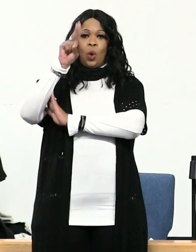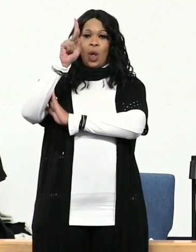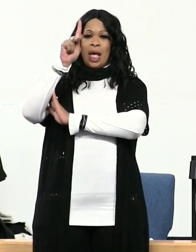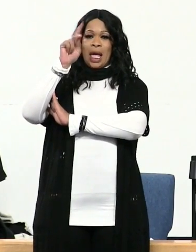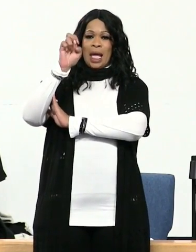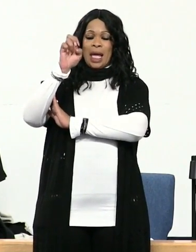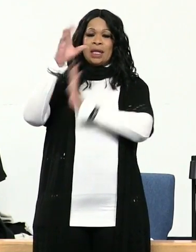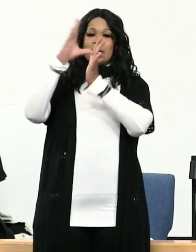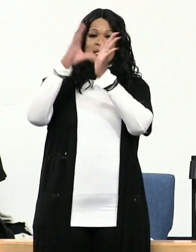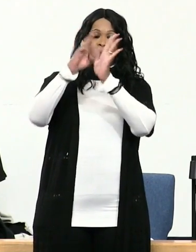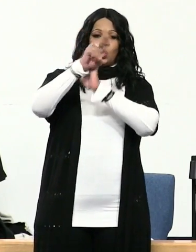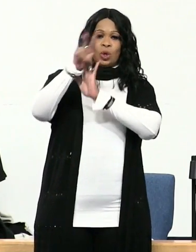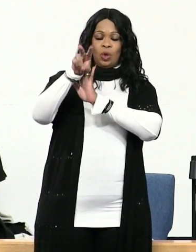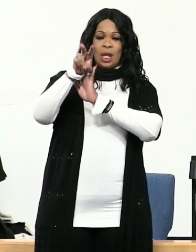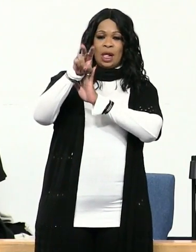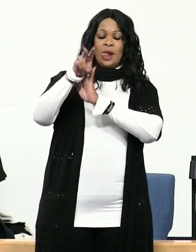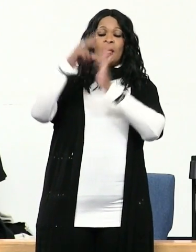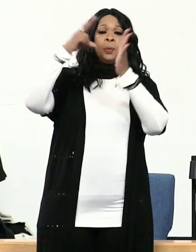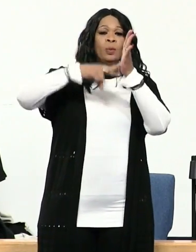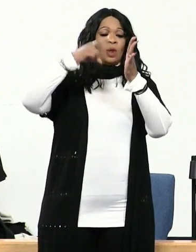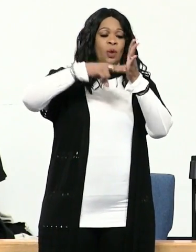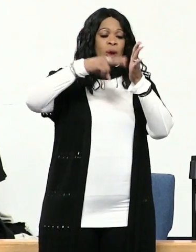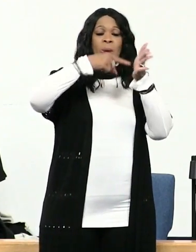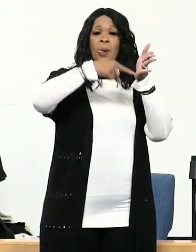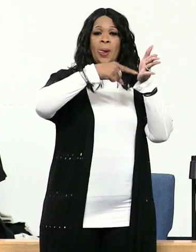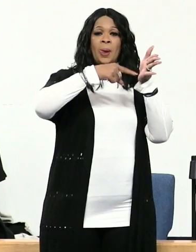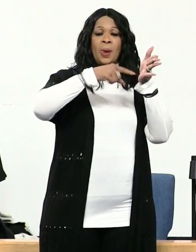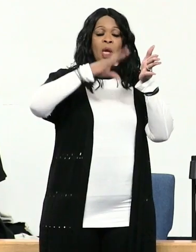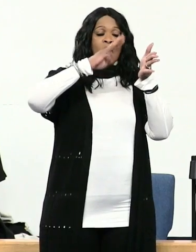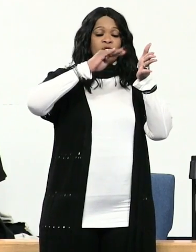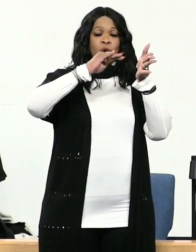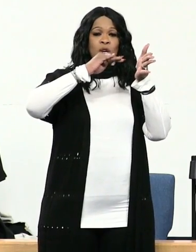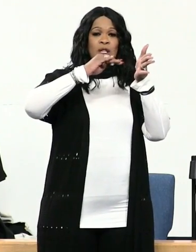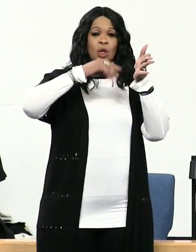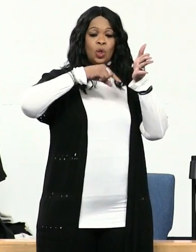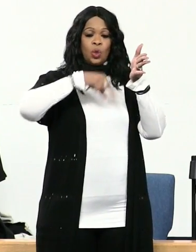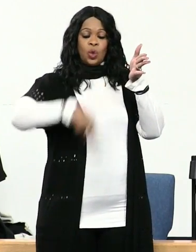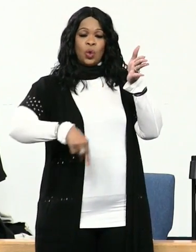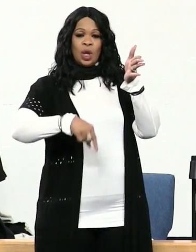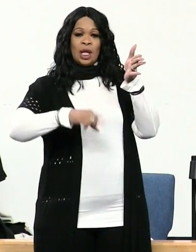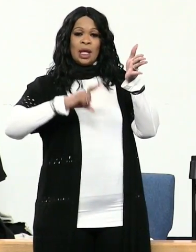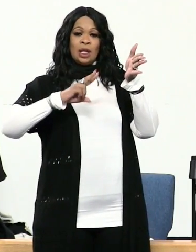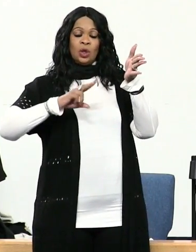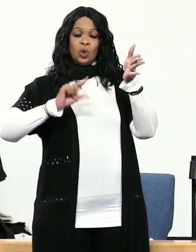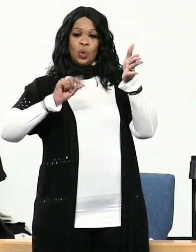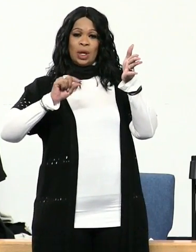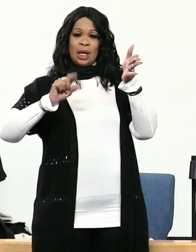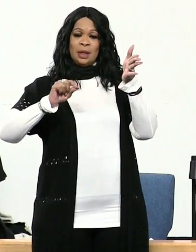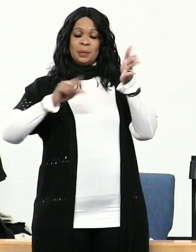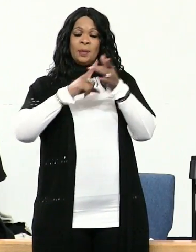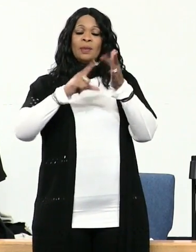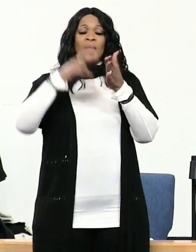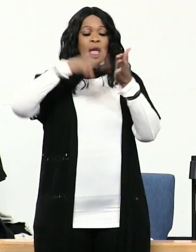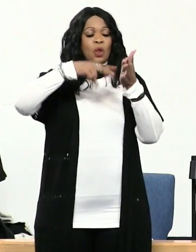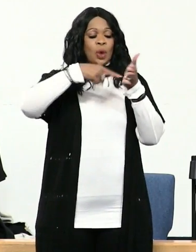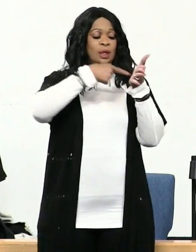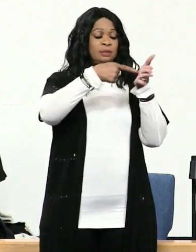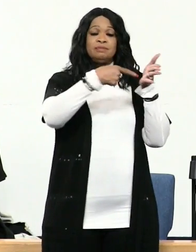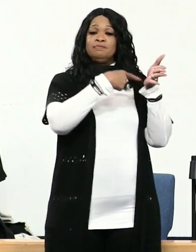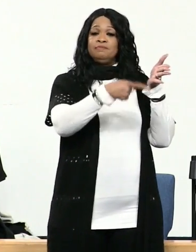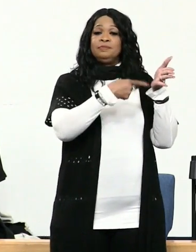chapter 22, reading verses 14 through 20. And it reads as